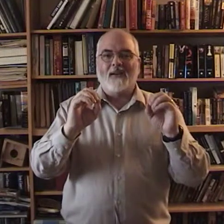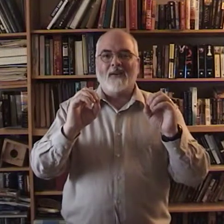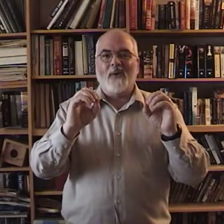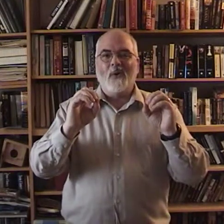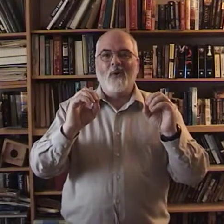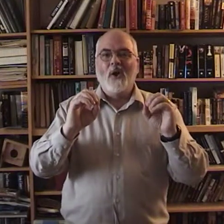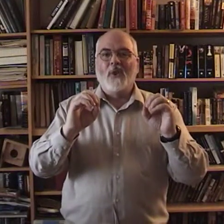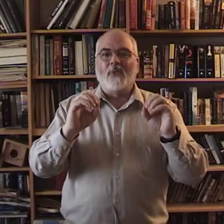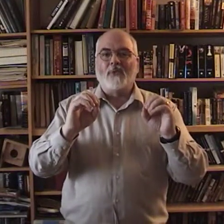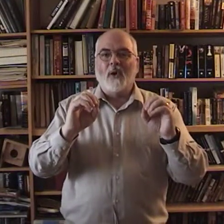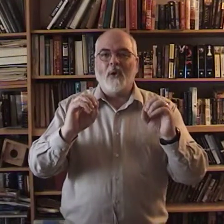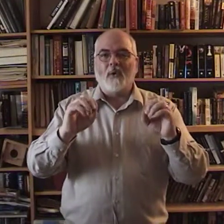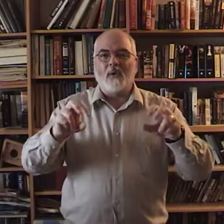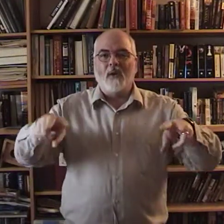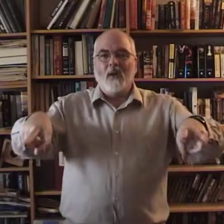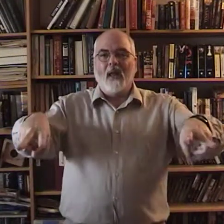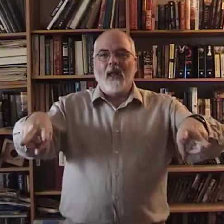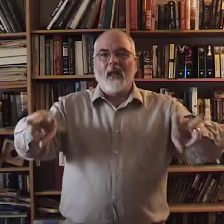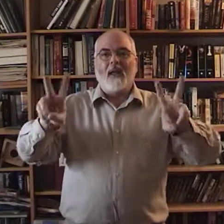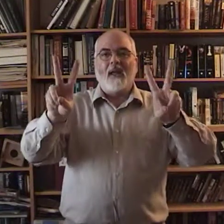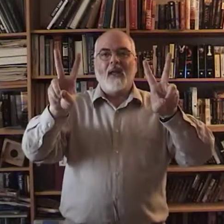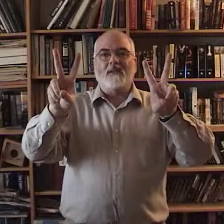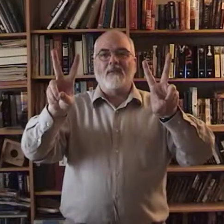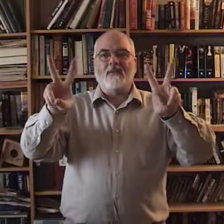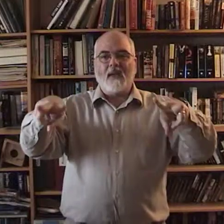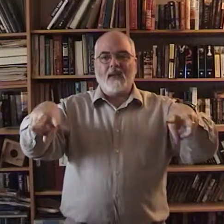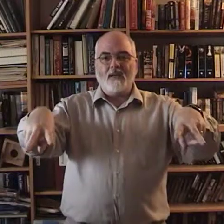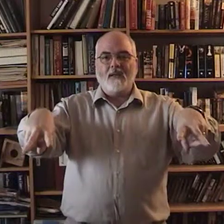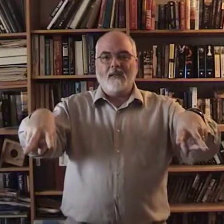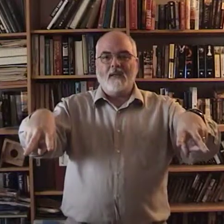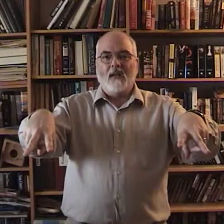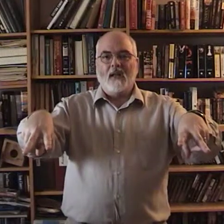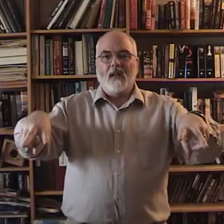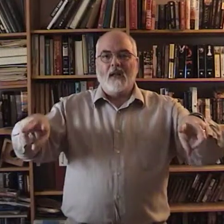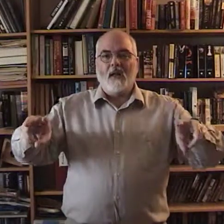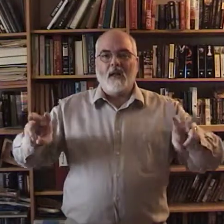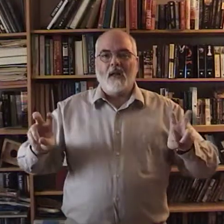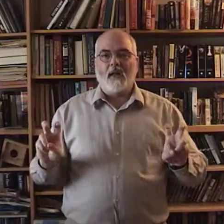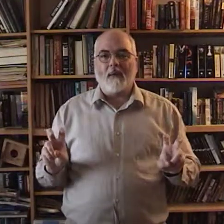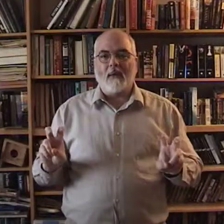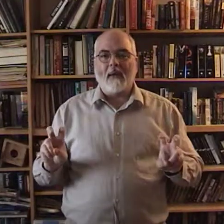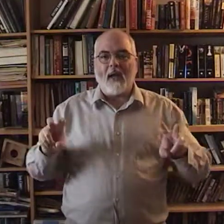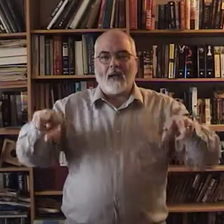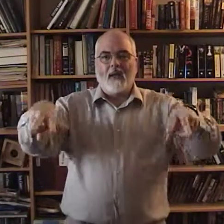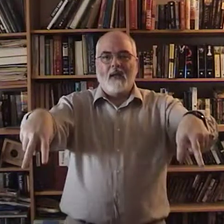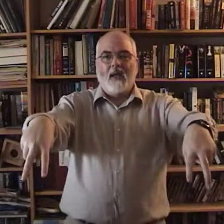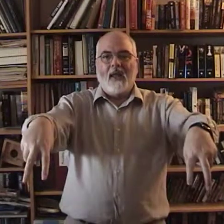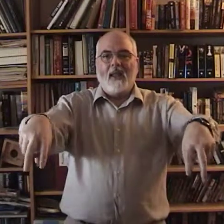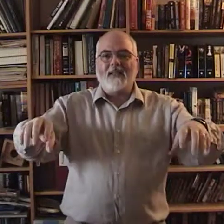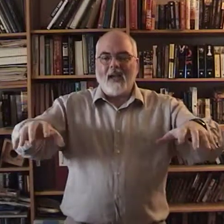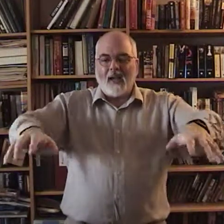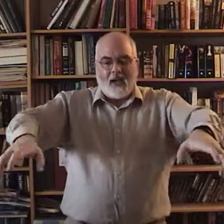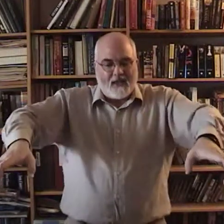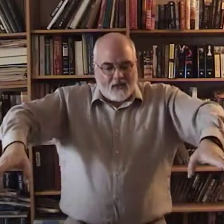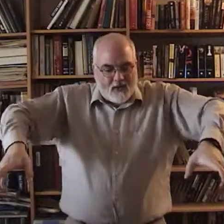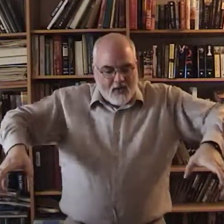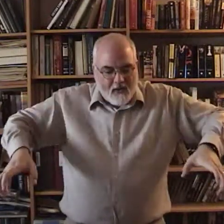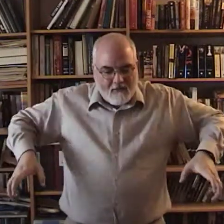No throne. It's V's coming back. It's kind of like those